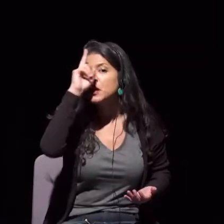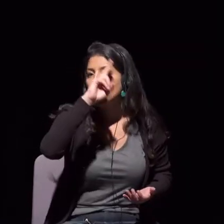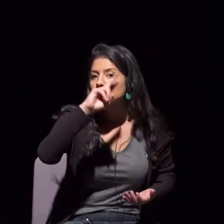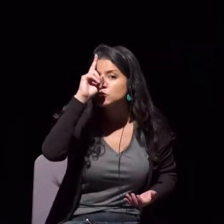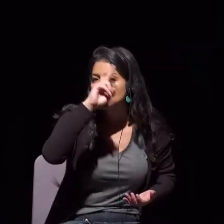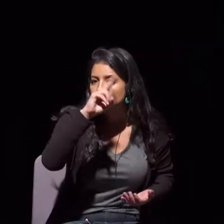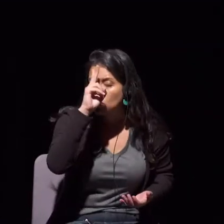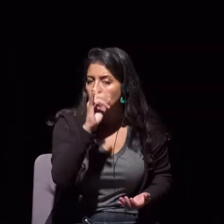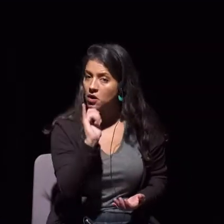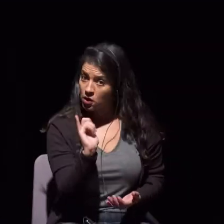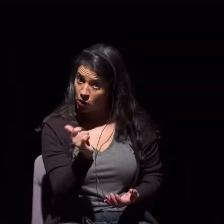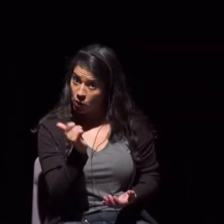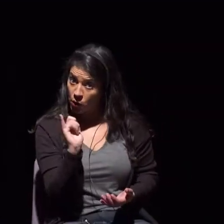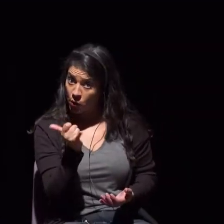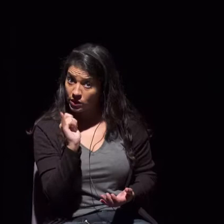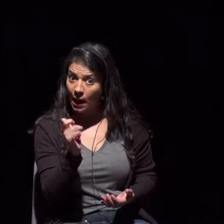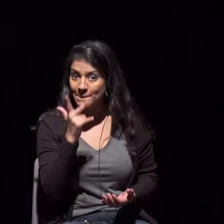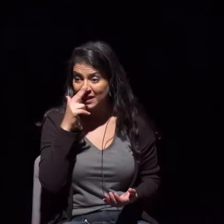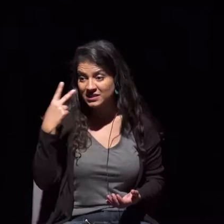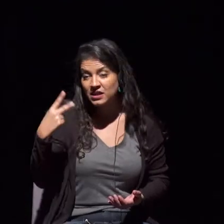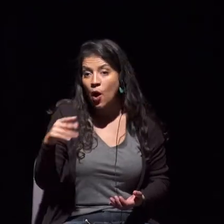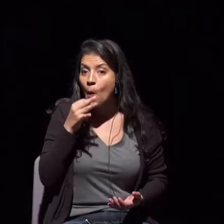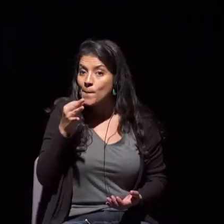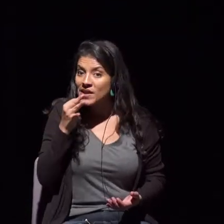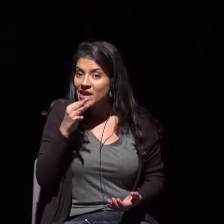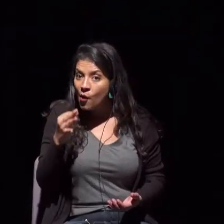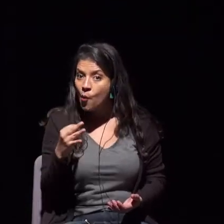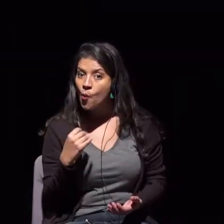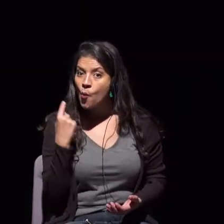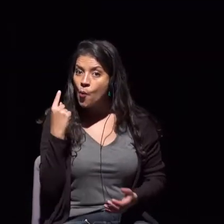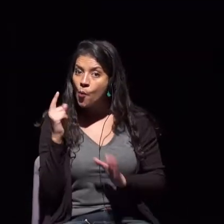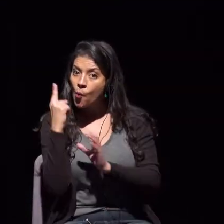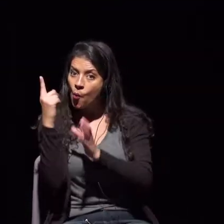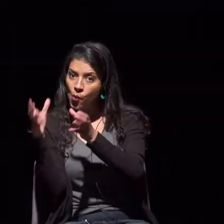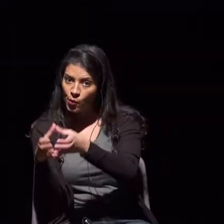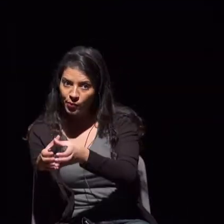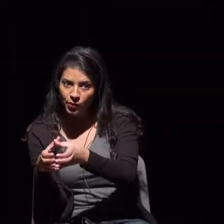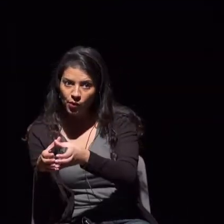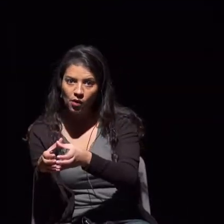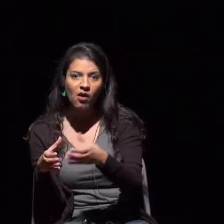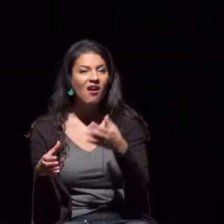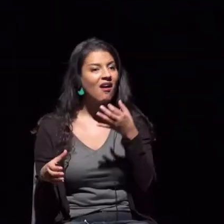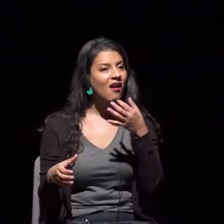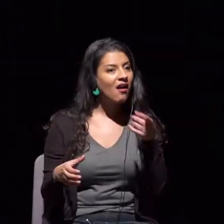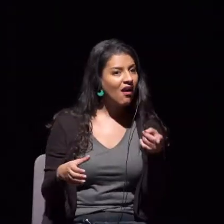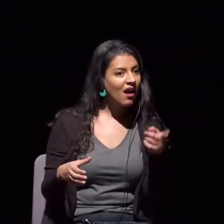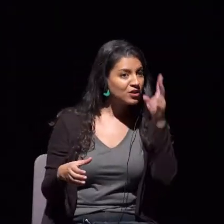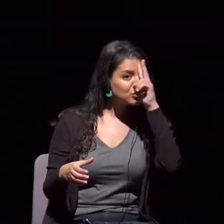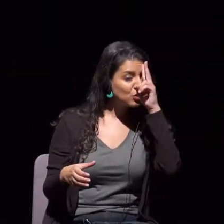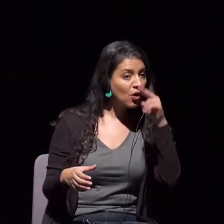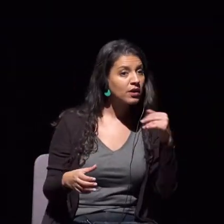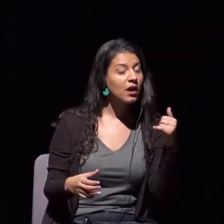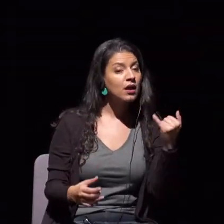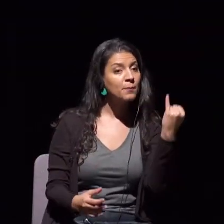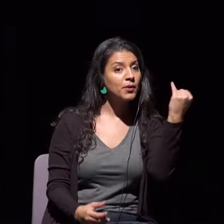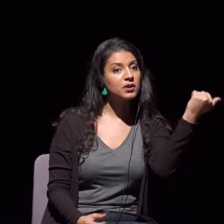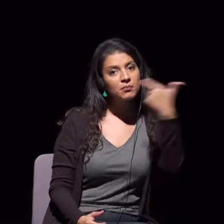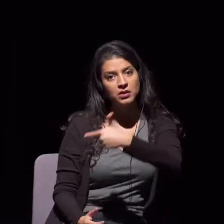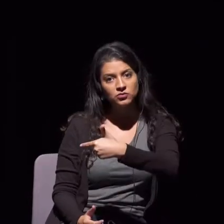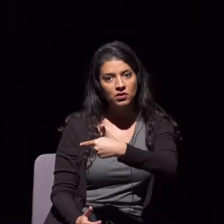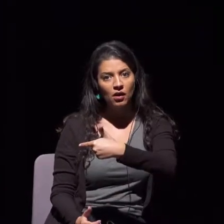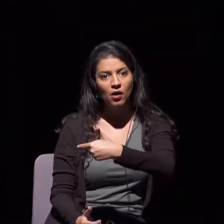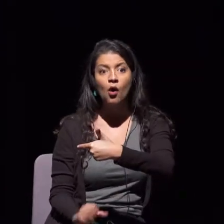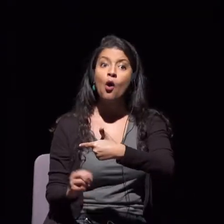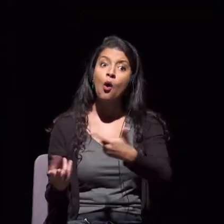one history carries more weight than the other? And how do we create a more inclusive kind of history? Or is it important that we do have